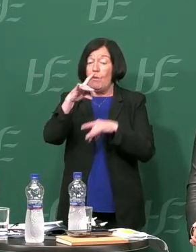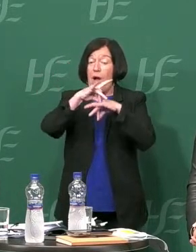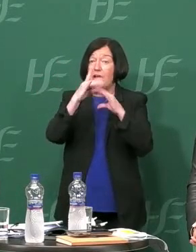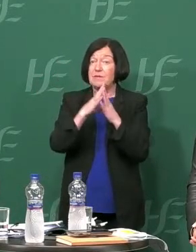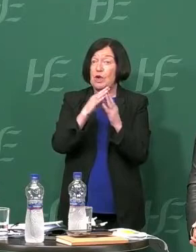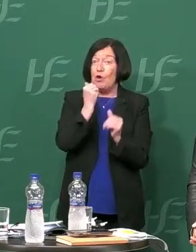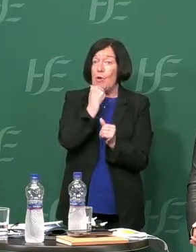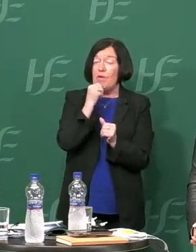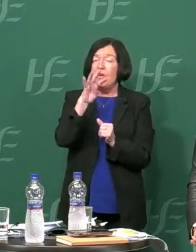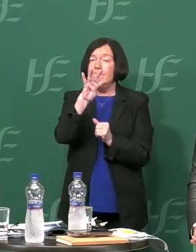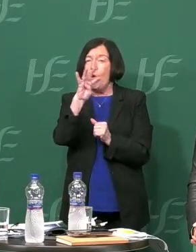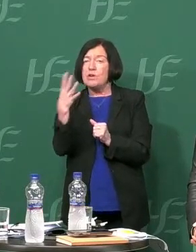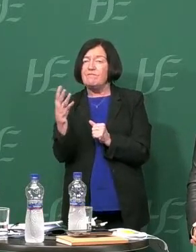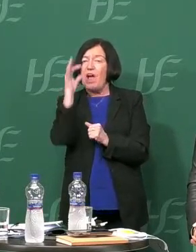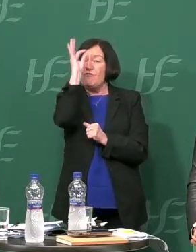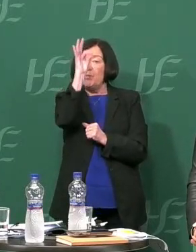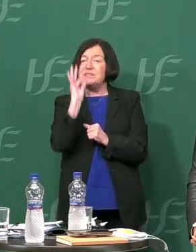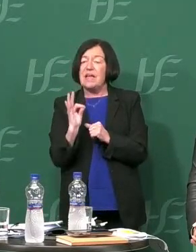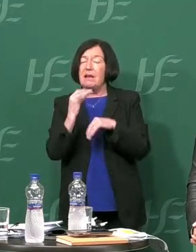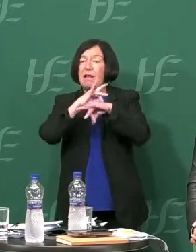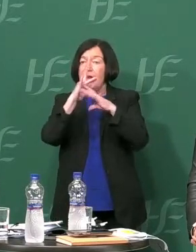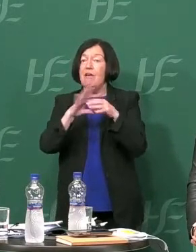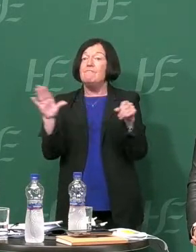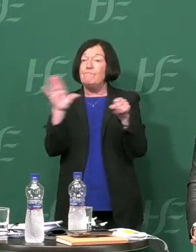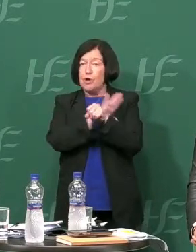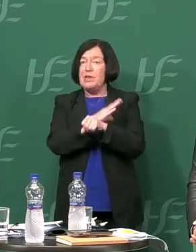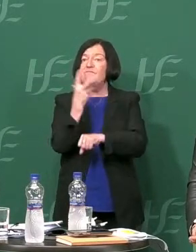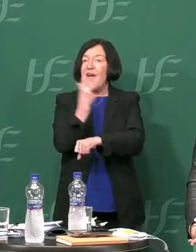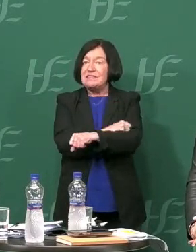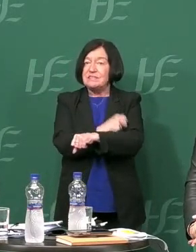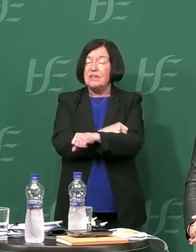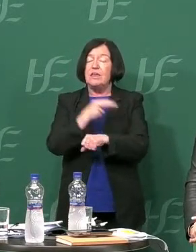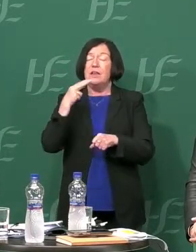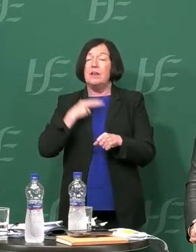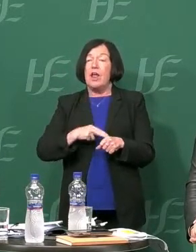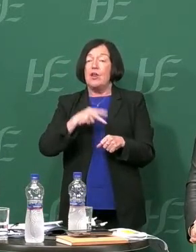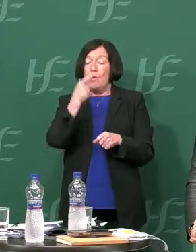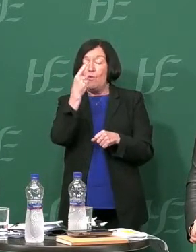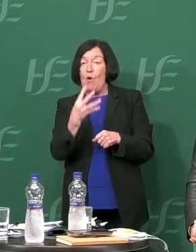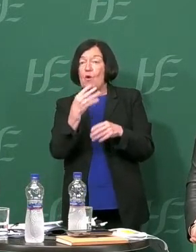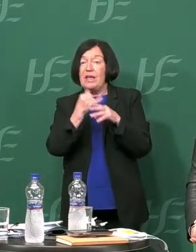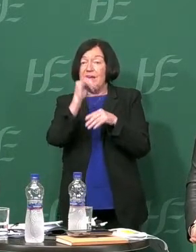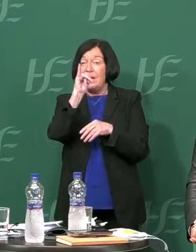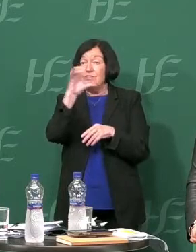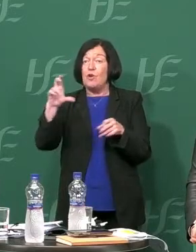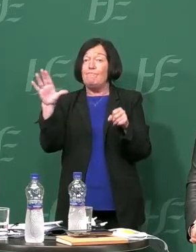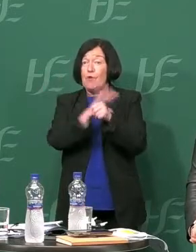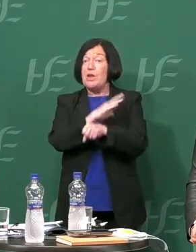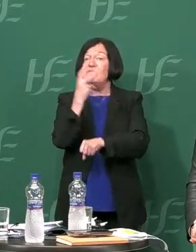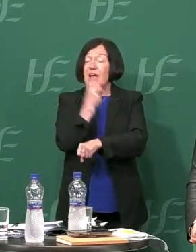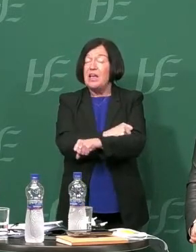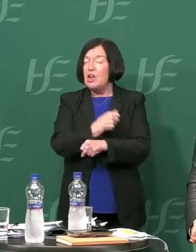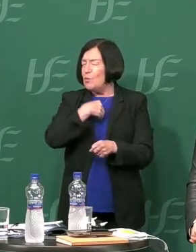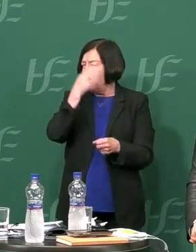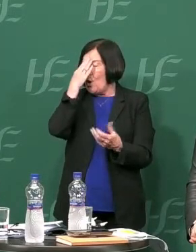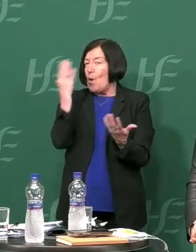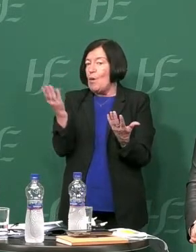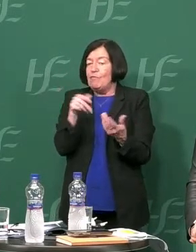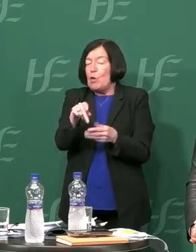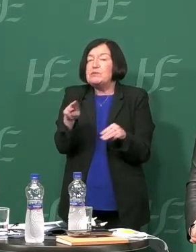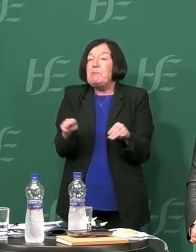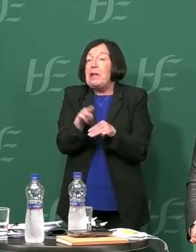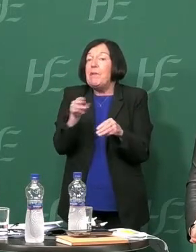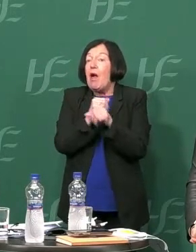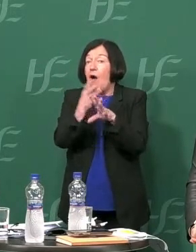hospitalizations. 45% of those in hospital are fully vaccinated, and nearly a quarter in ICU fully vaccinated. Do we know if those